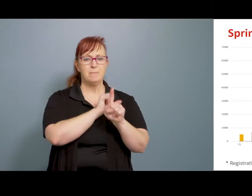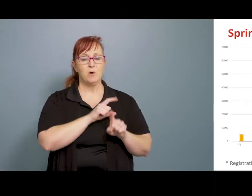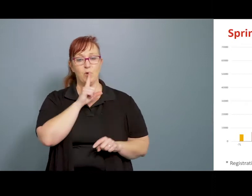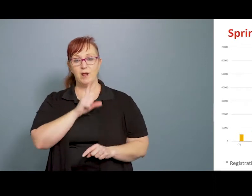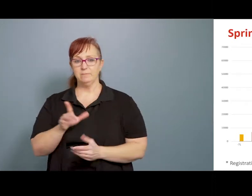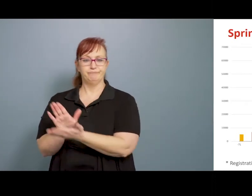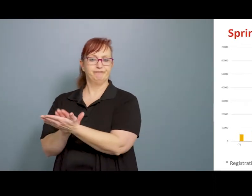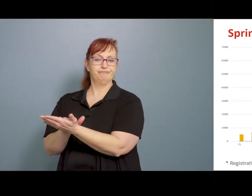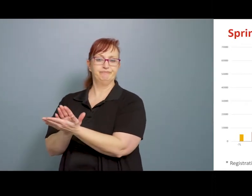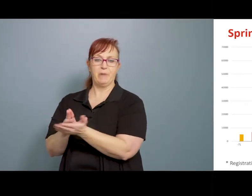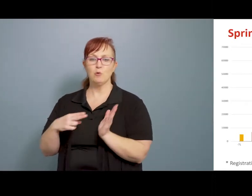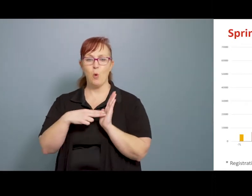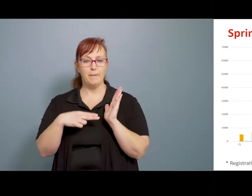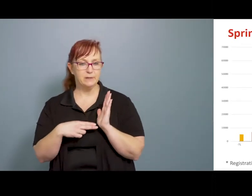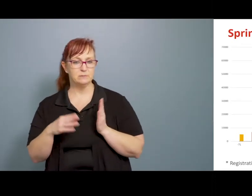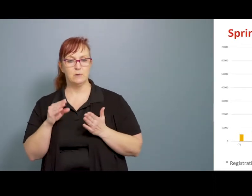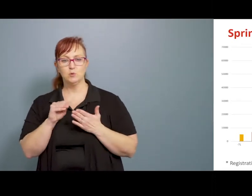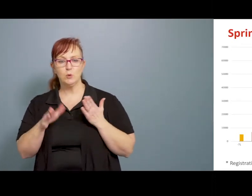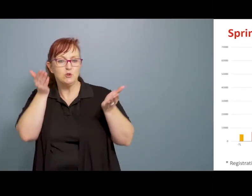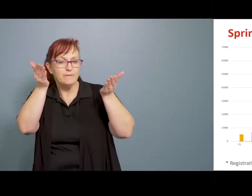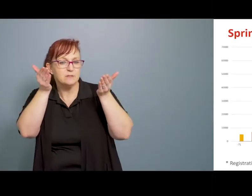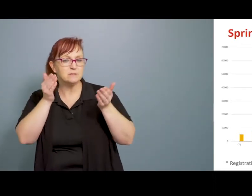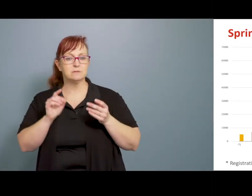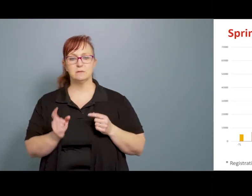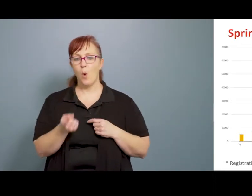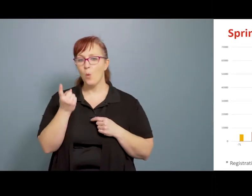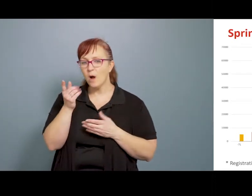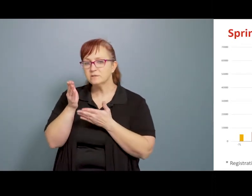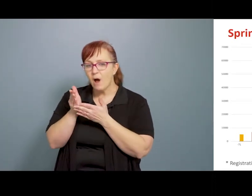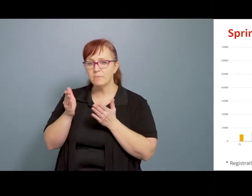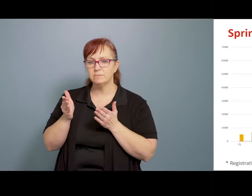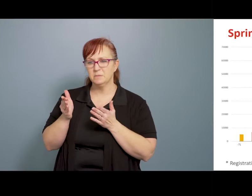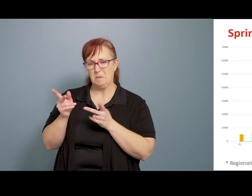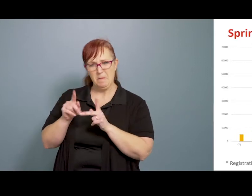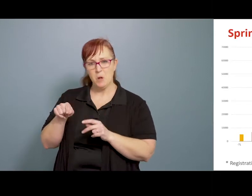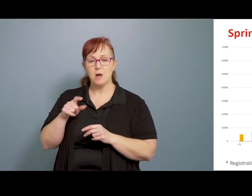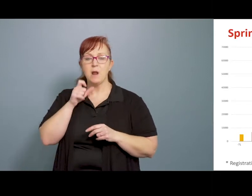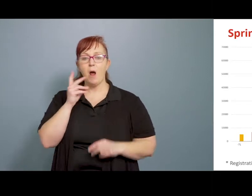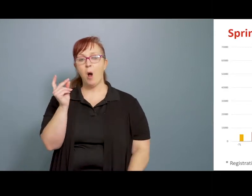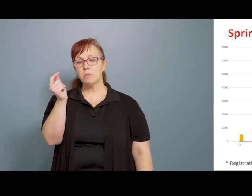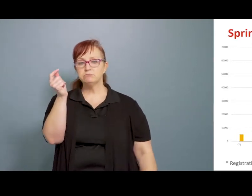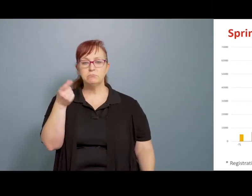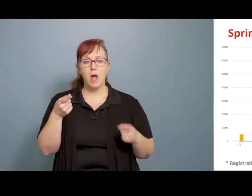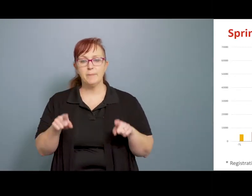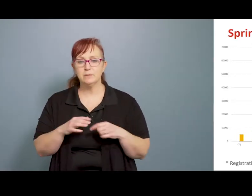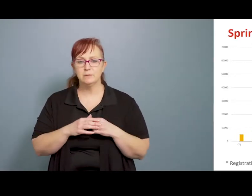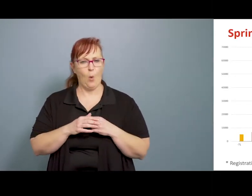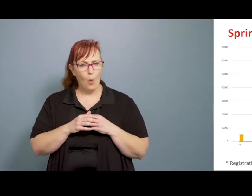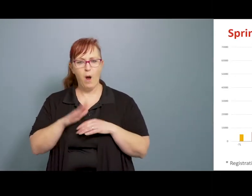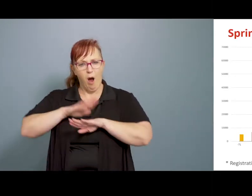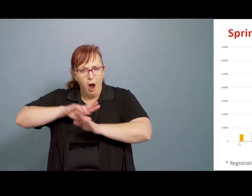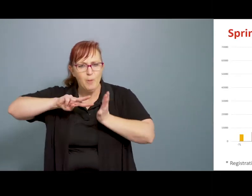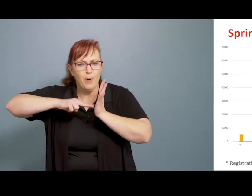enrollment and student services and our one-stop individuals, because this didn't just happen. This was an